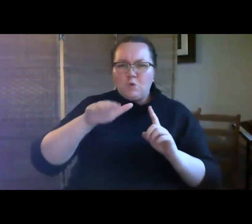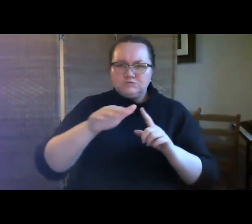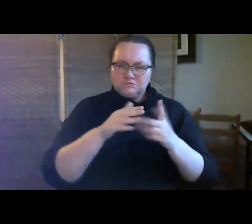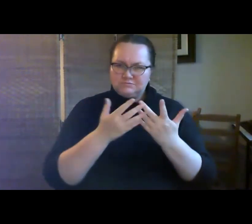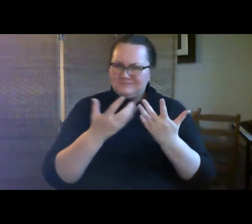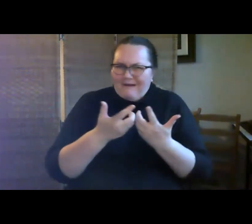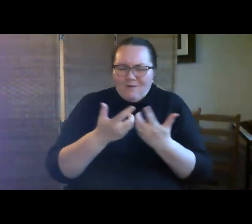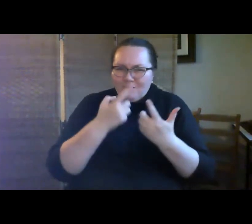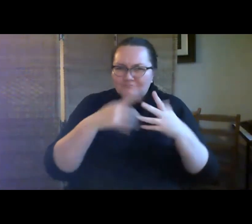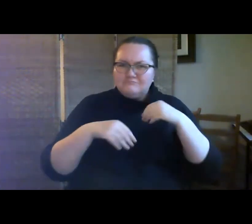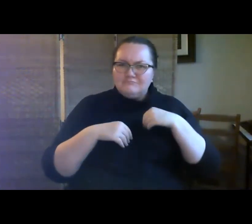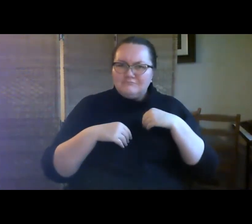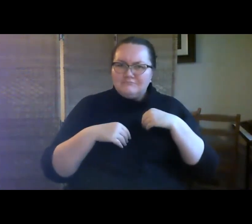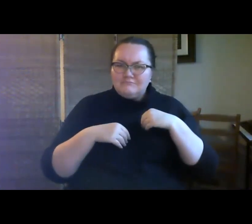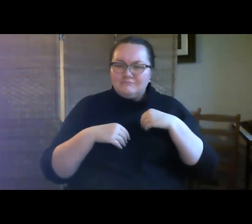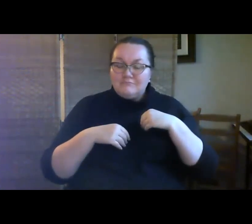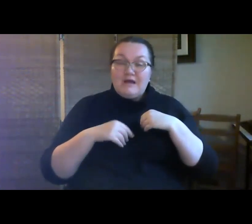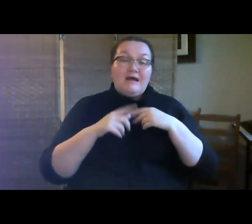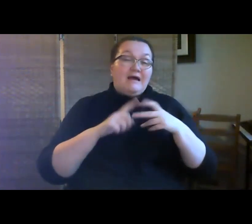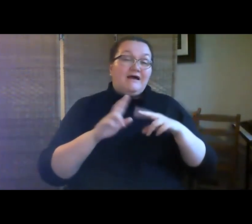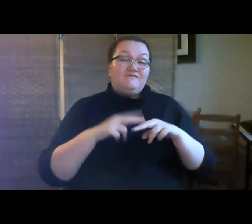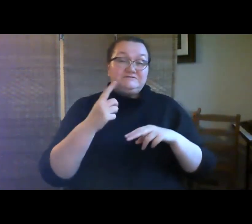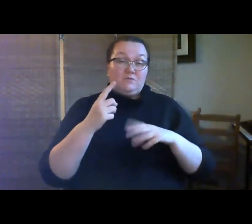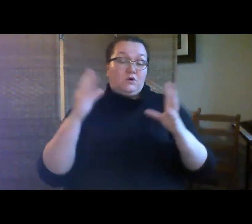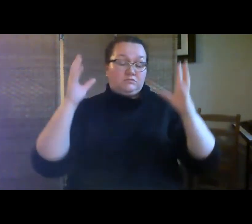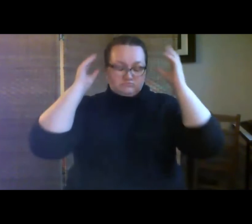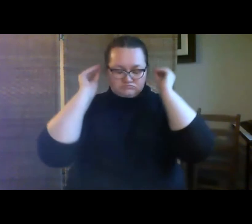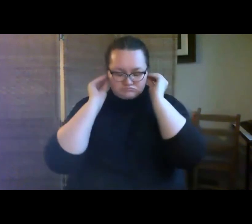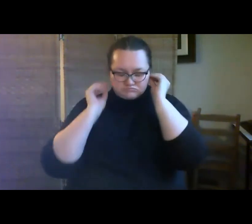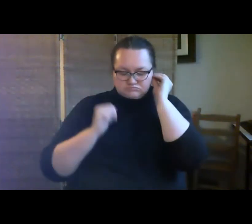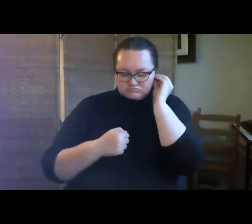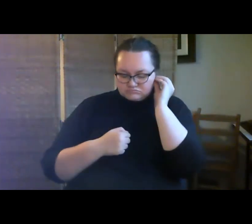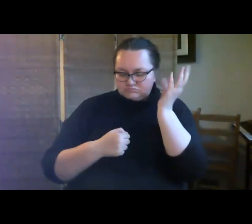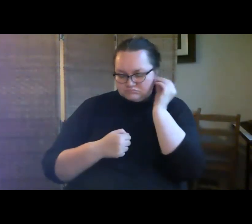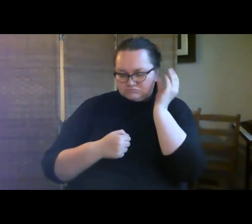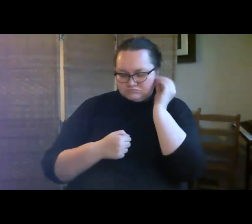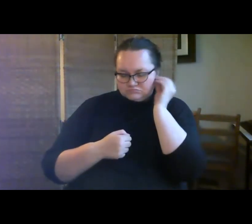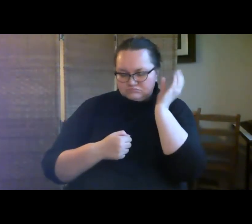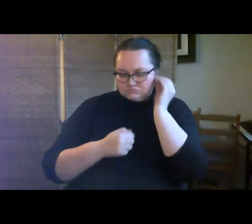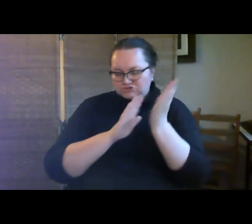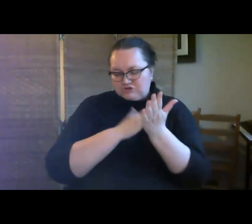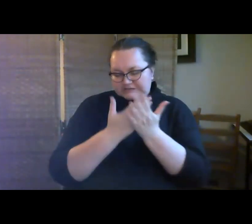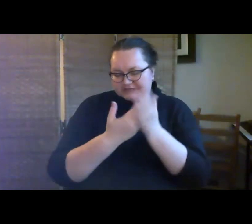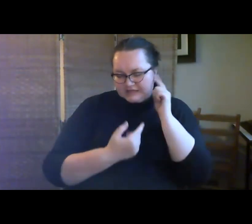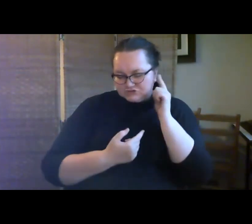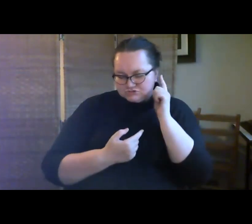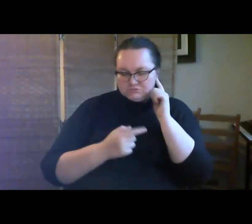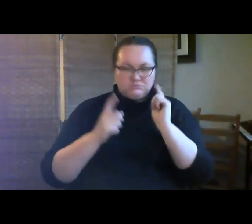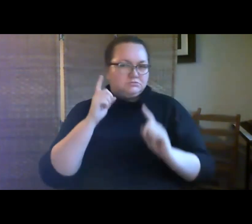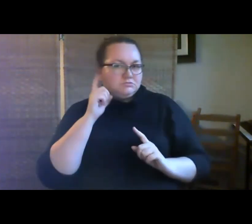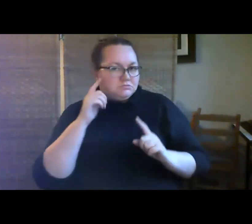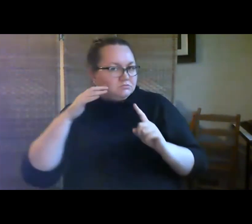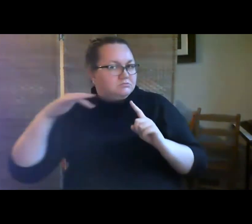be to sit with a whole text translation playing in one ear while hearing the live English performance very close and all around